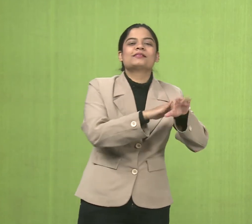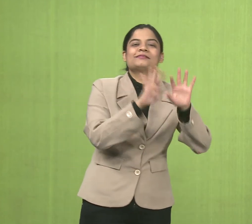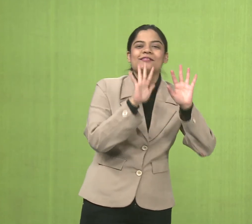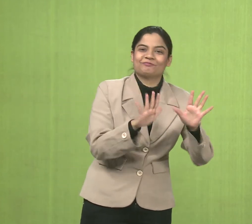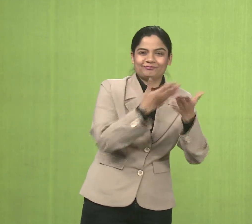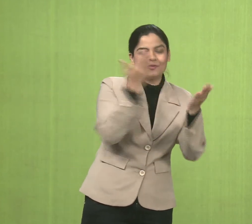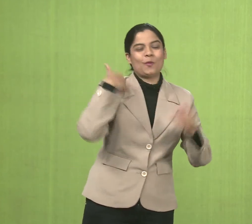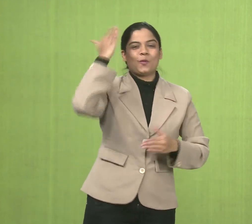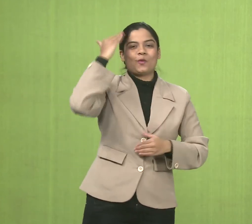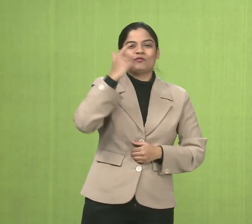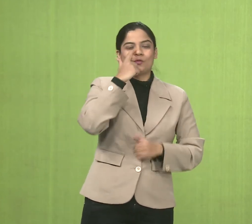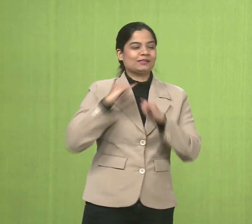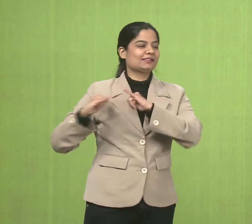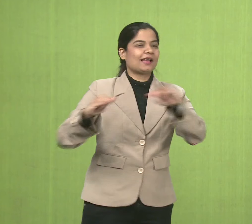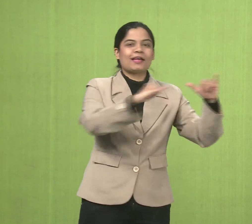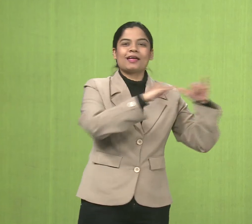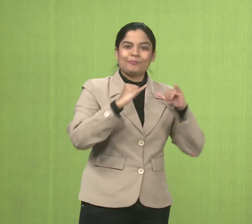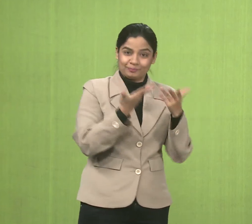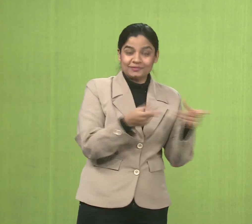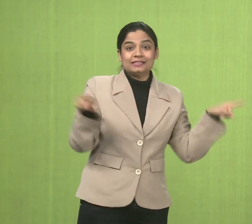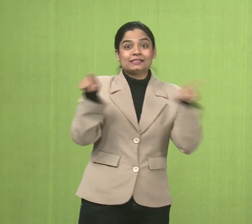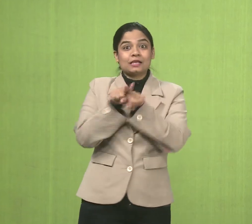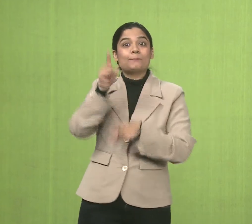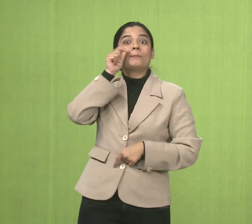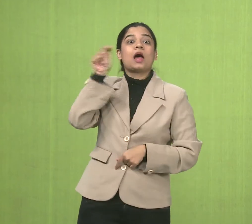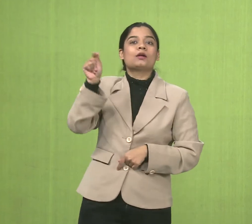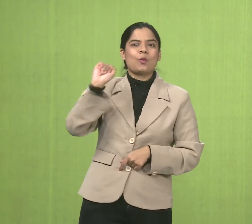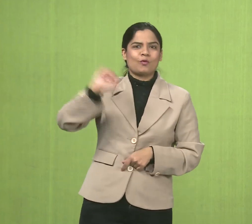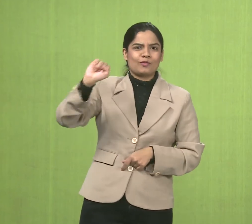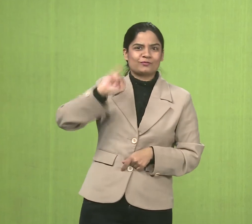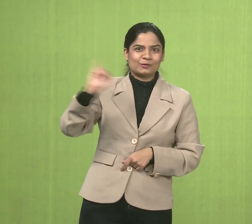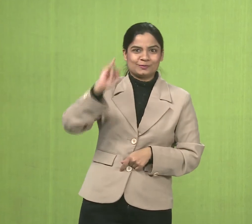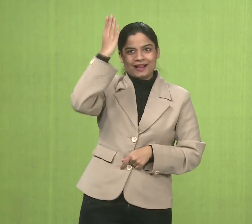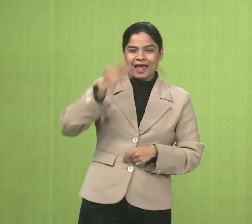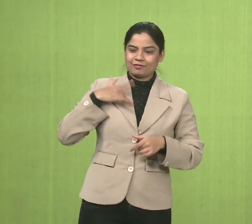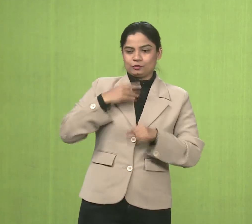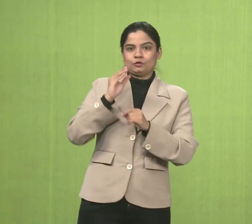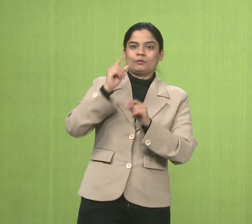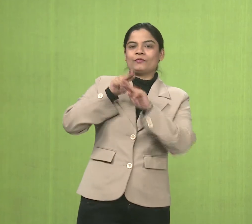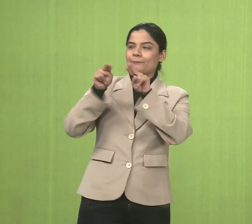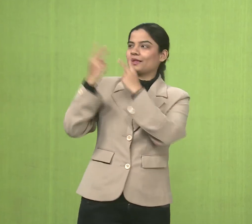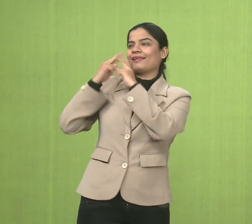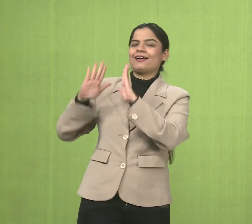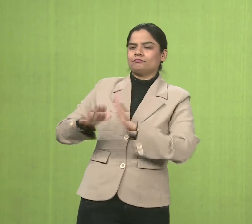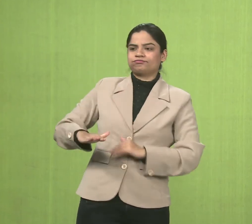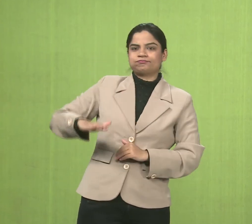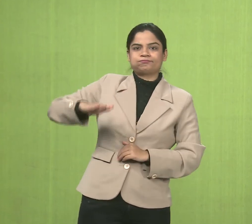age miss their periods, but later on they get that. Similarly, for boys, they can have a nocturnal